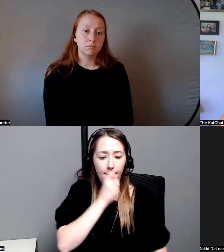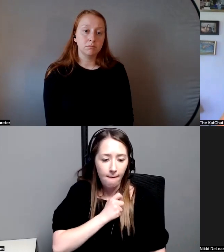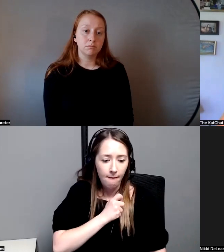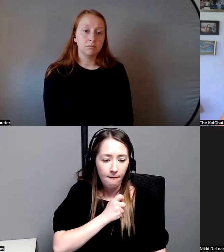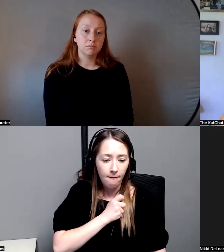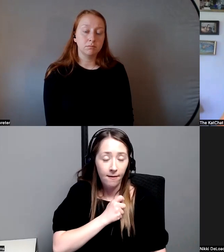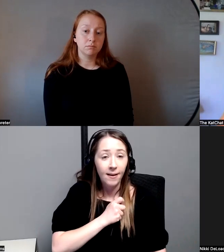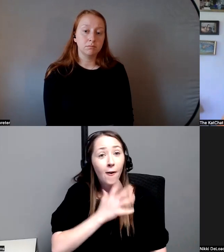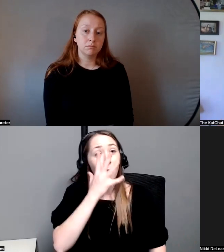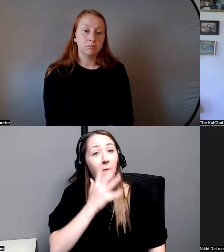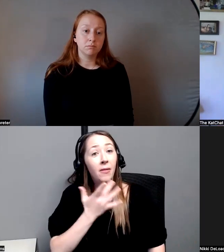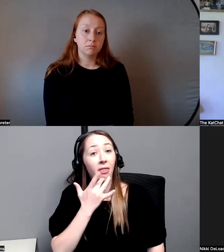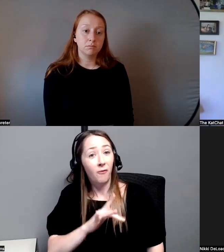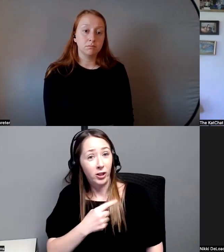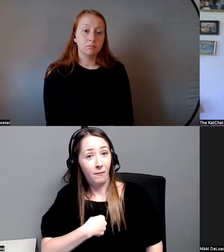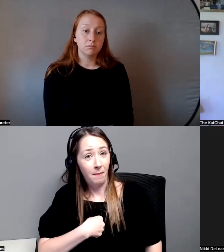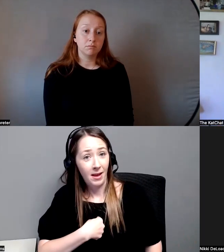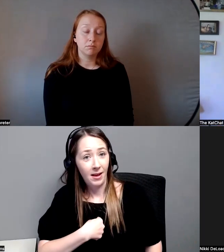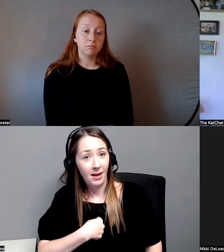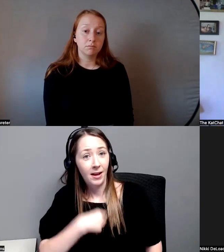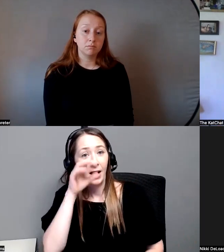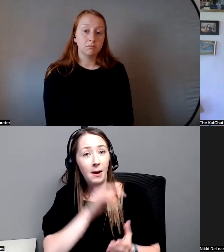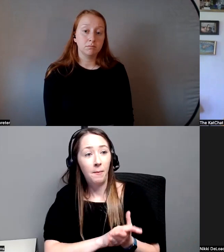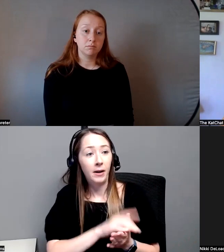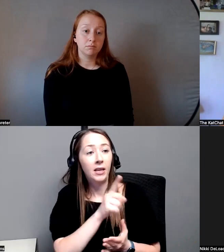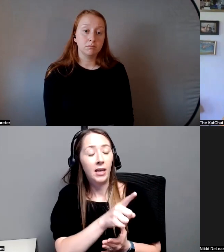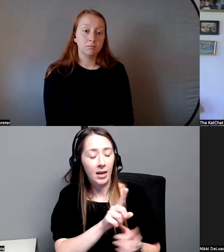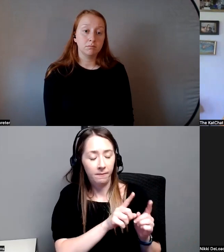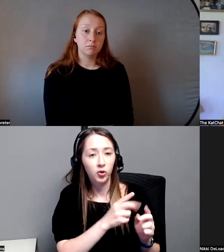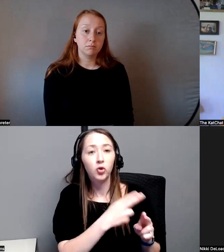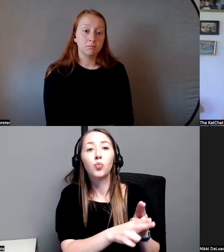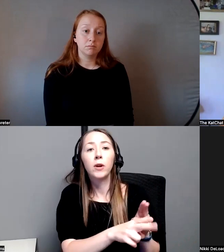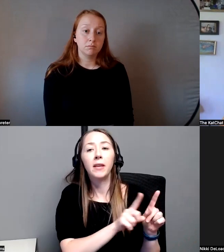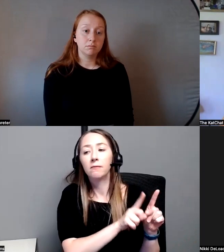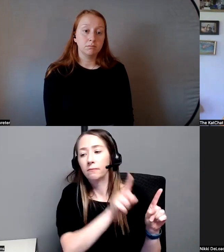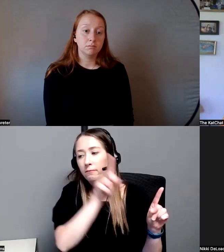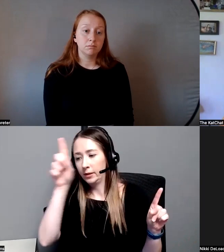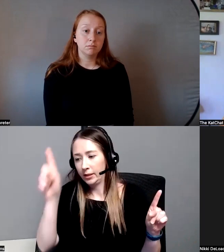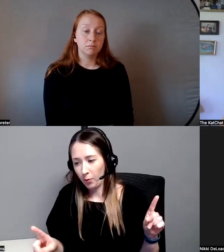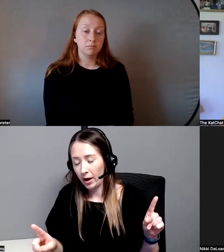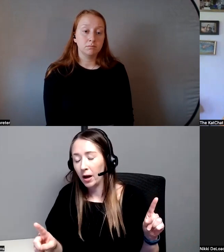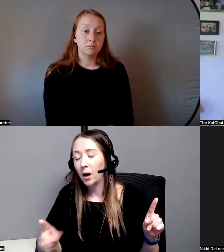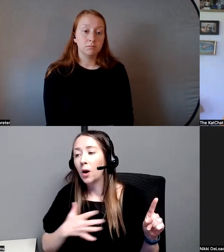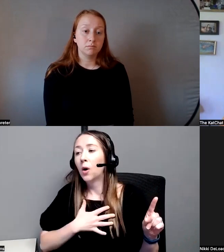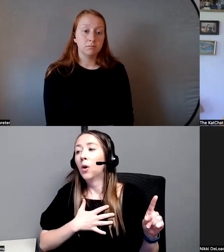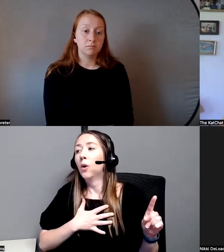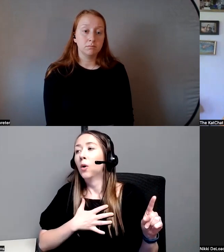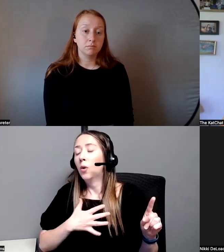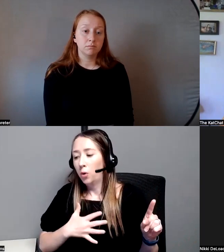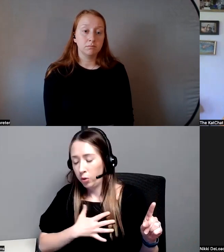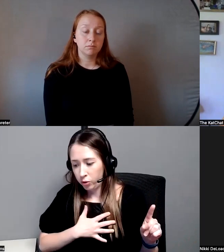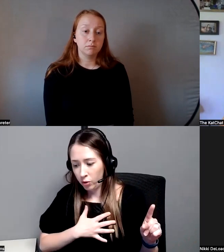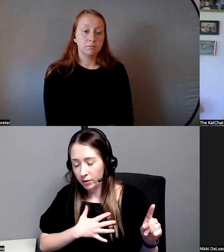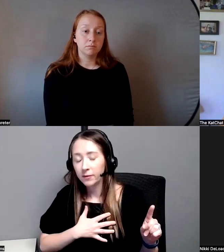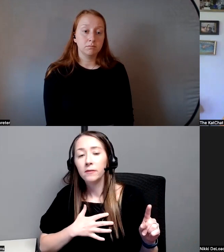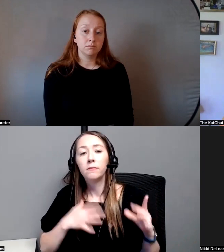Fortunately for me, he only had to step away for a short amount of time before he was able to recollect himself and come